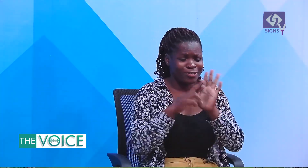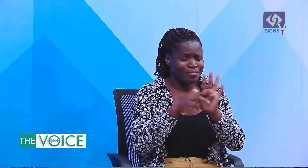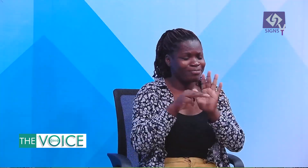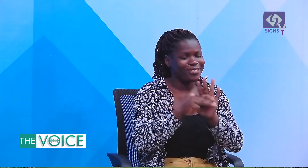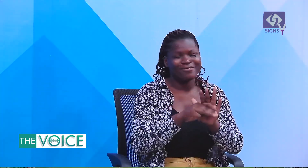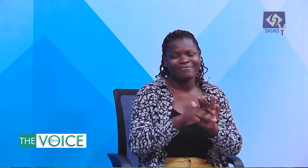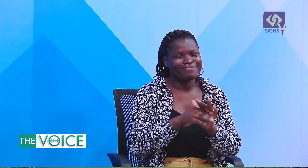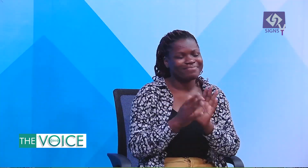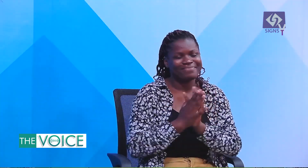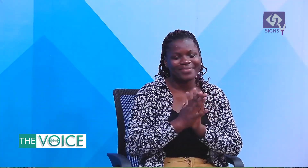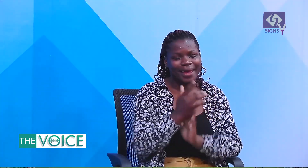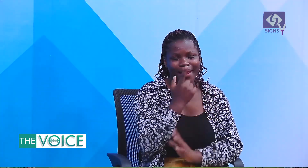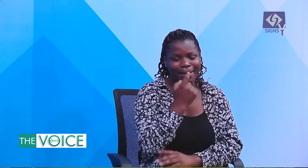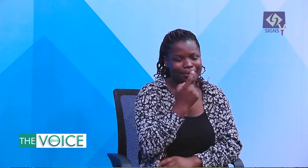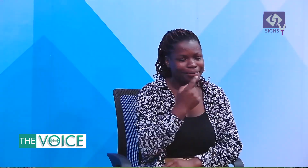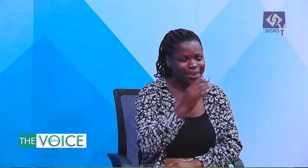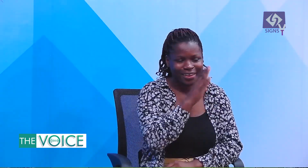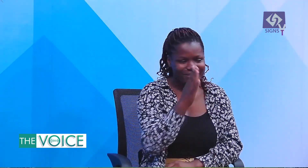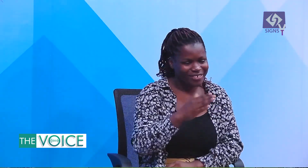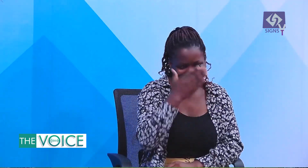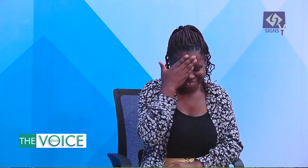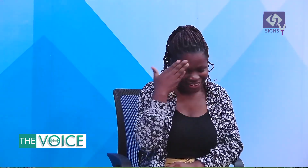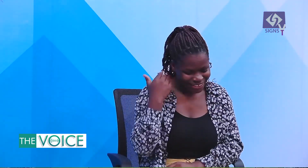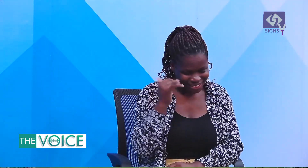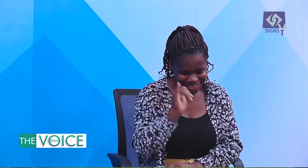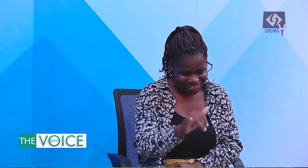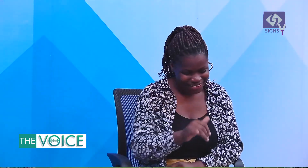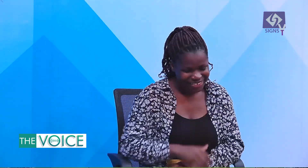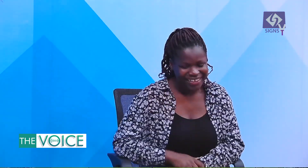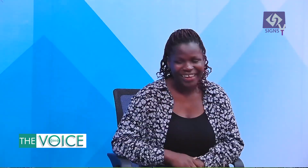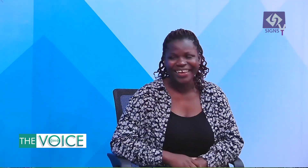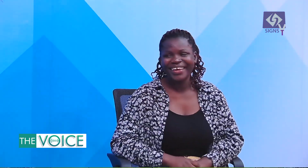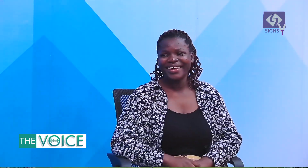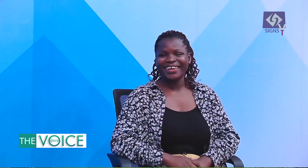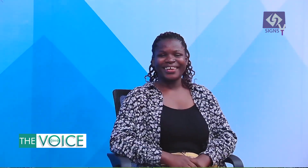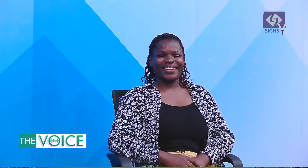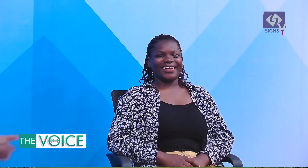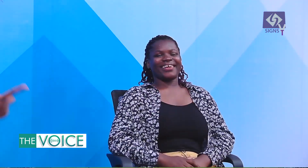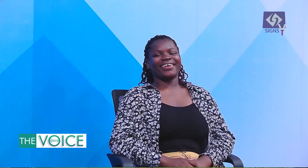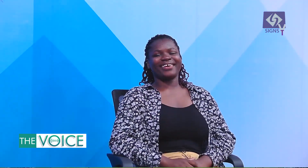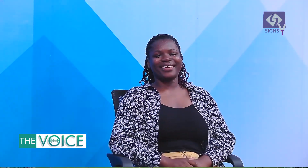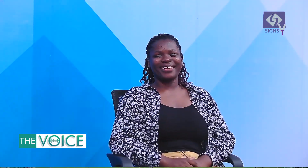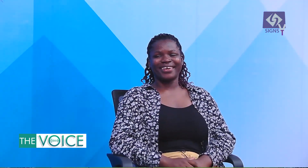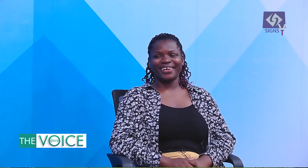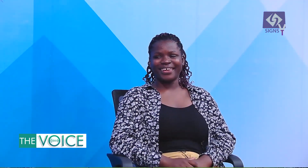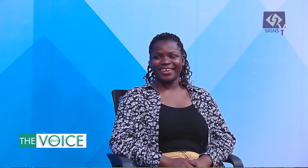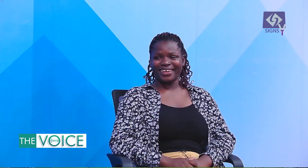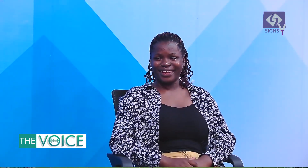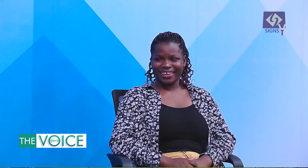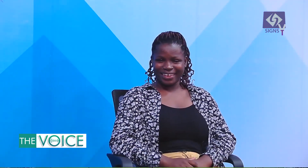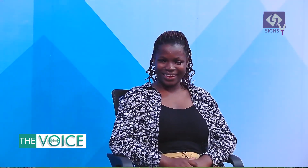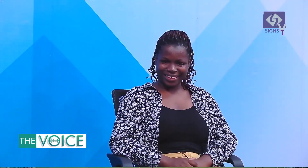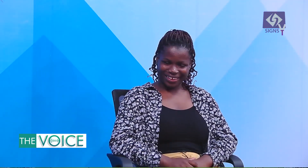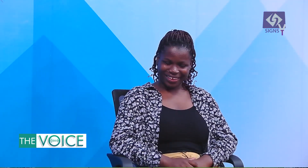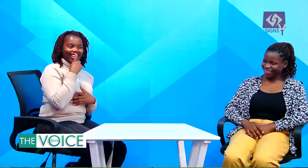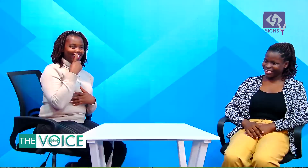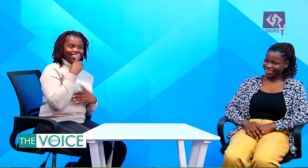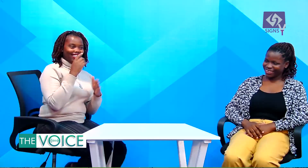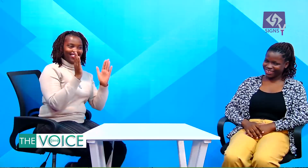with federal organization and different settings, I'll say my life has changed, and I'll never forget that. Rahab. And I'll never